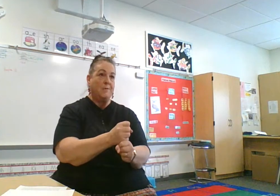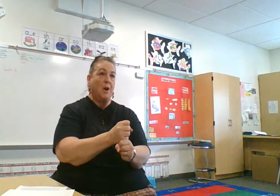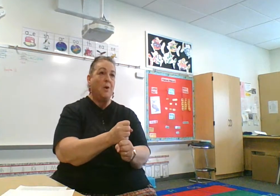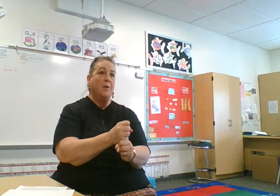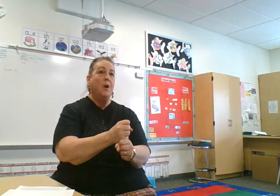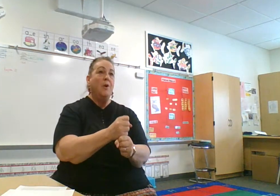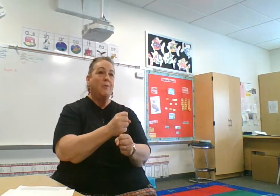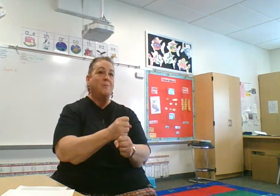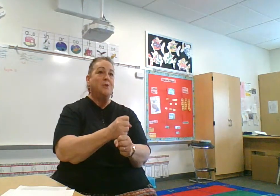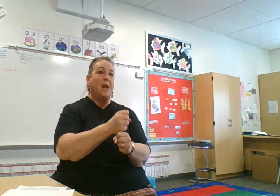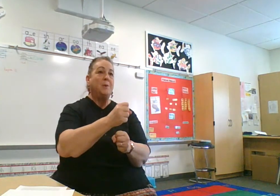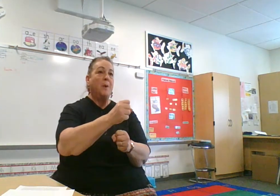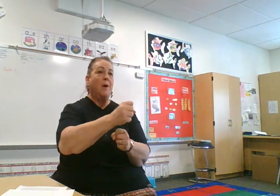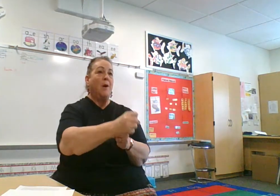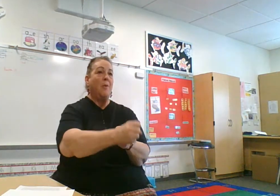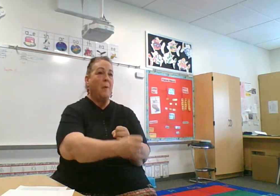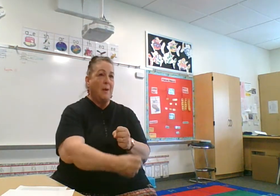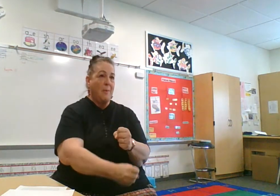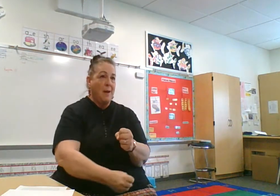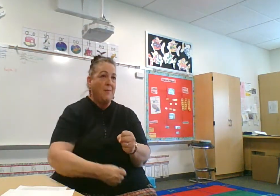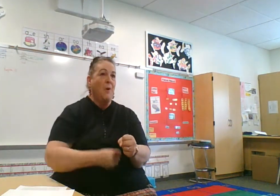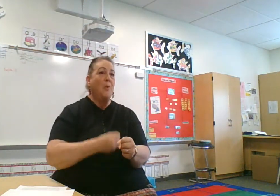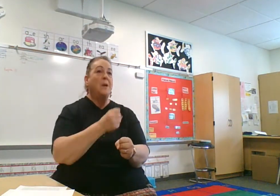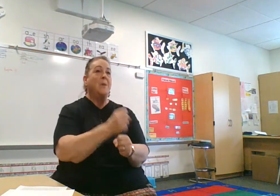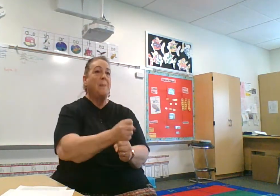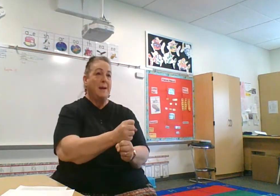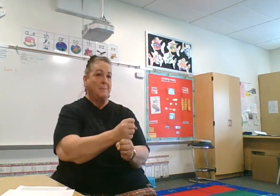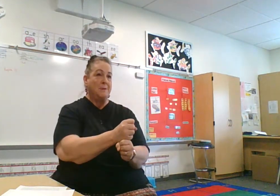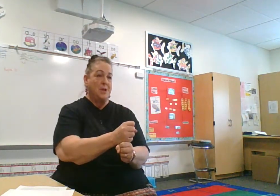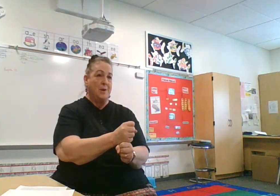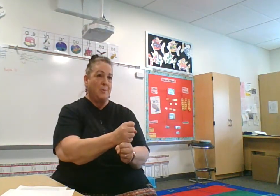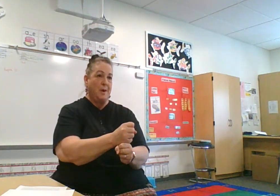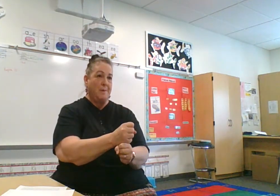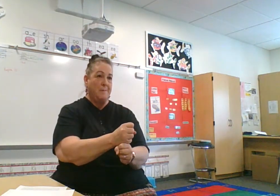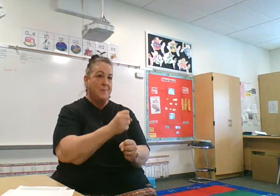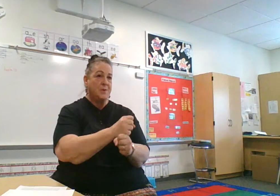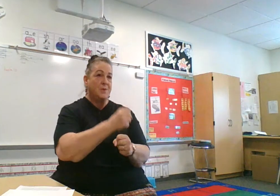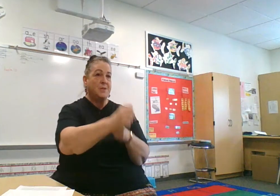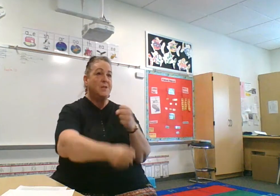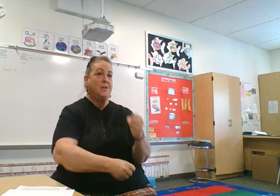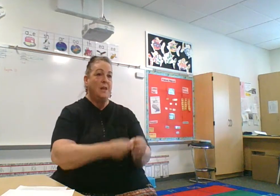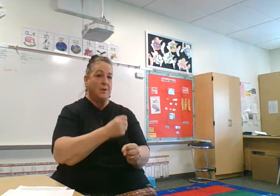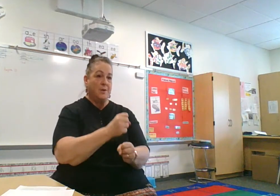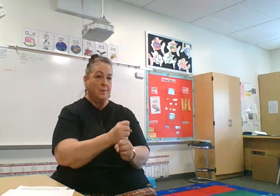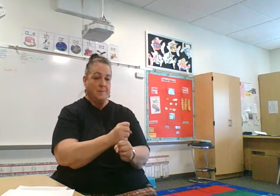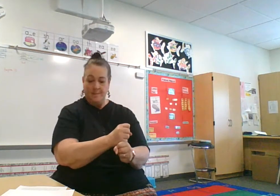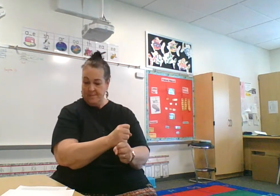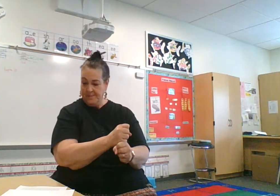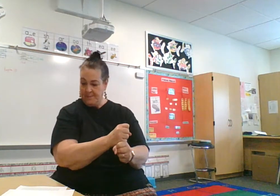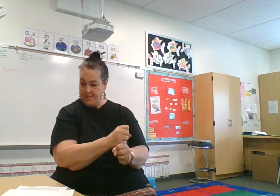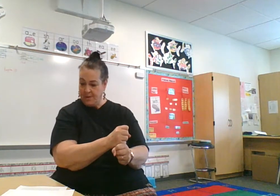gone from January all the way around the whole year back up to January. So this is year.